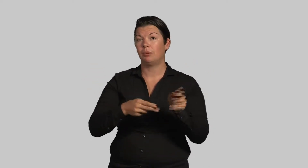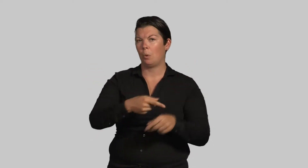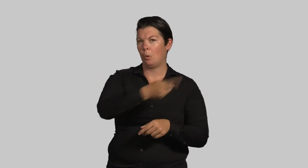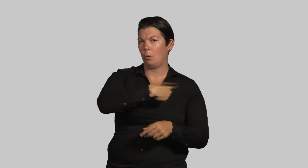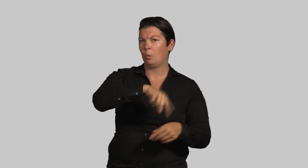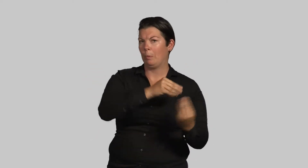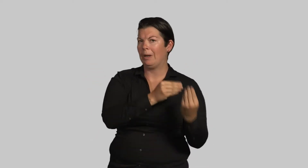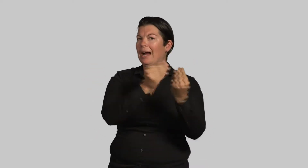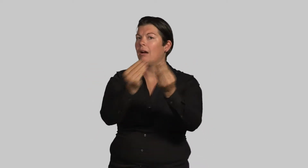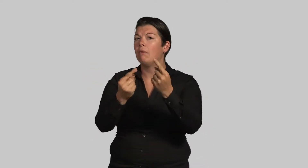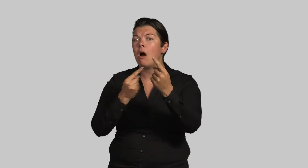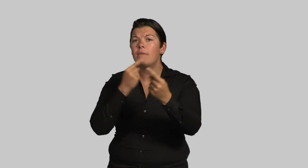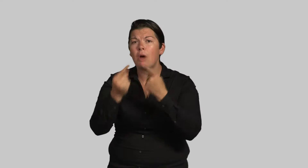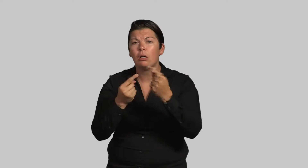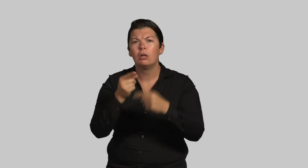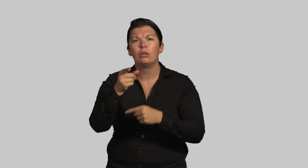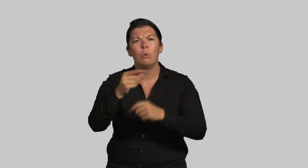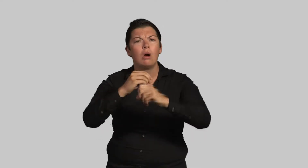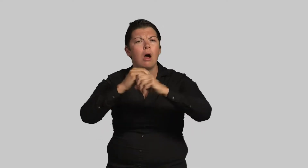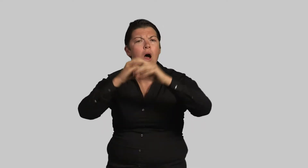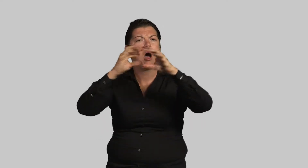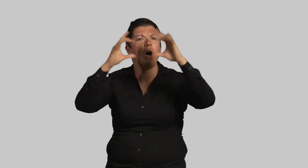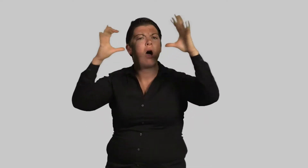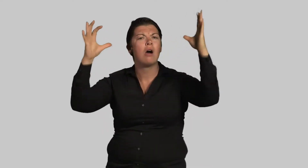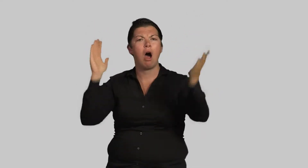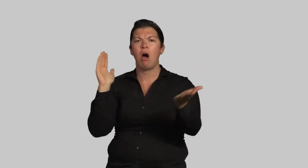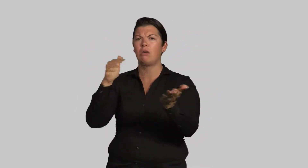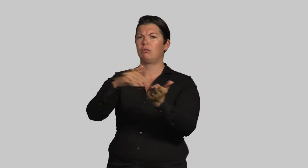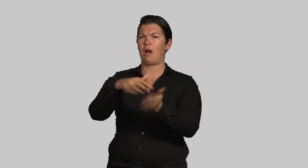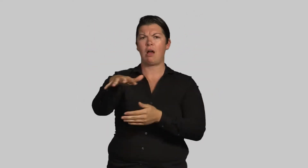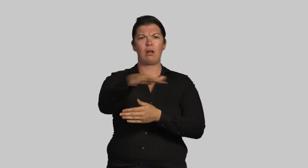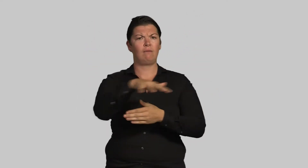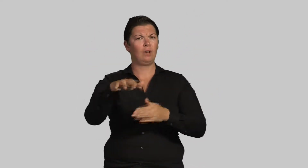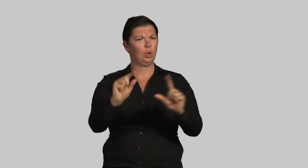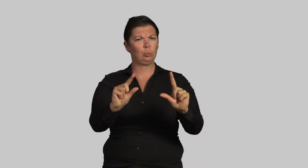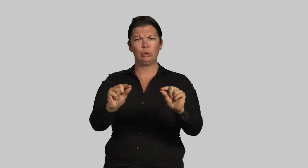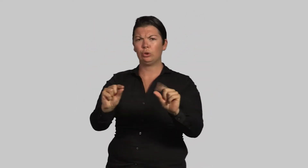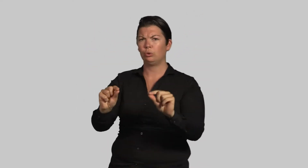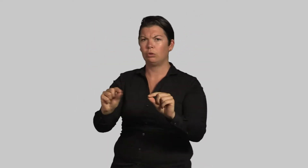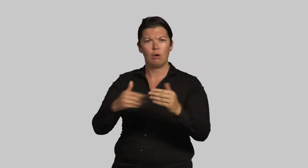We want to give you some information about what to expect and what's good to know when going to the hospital.